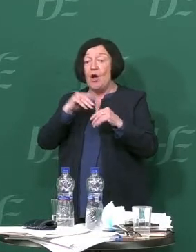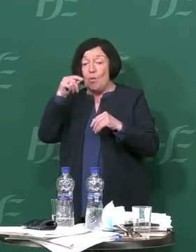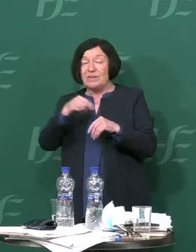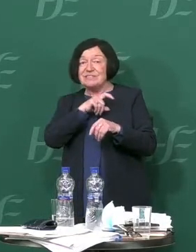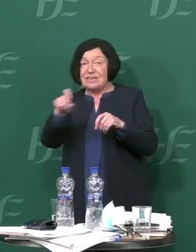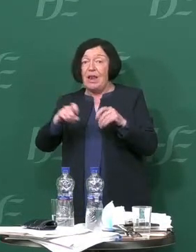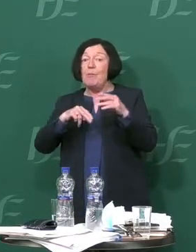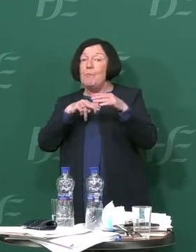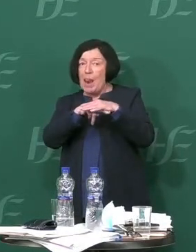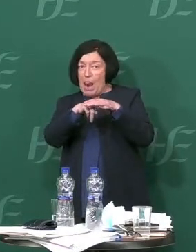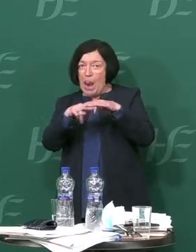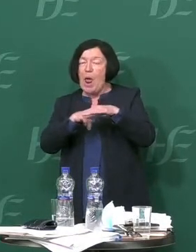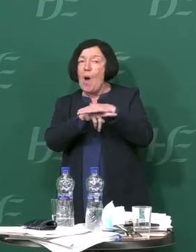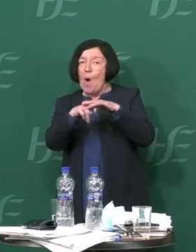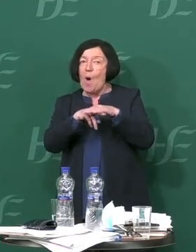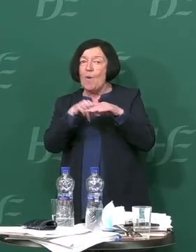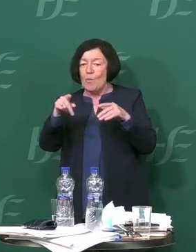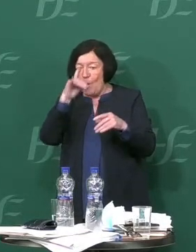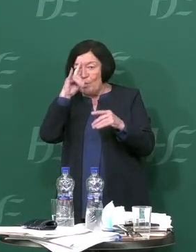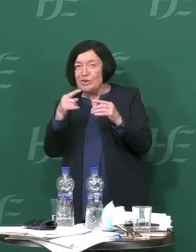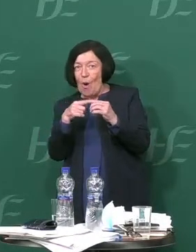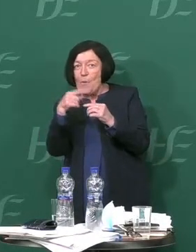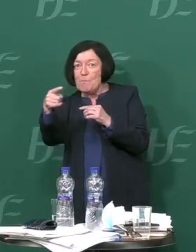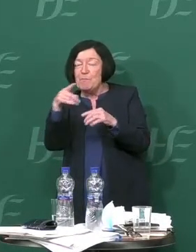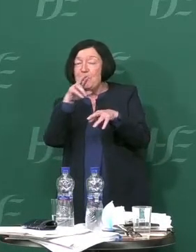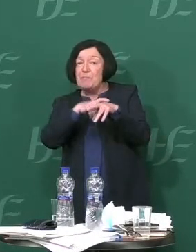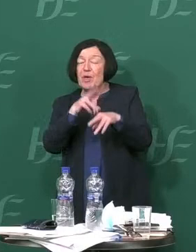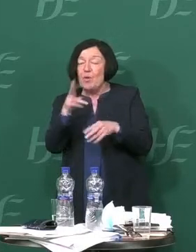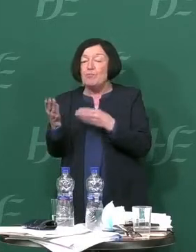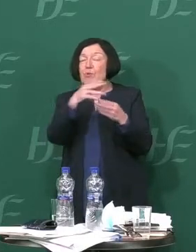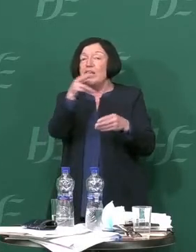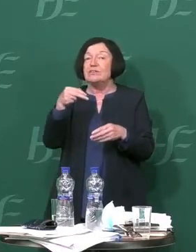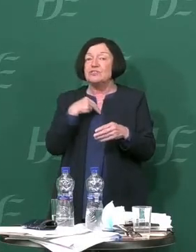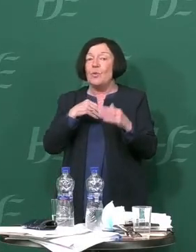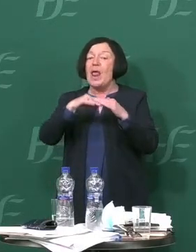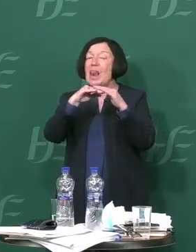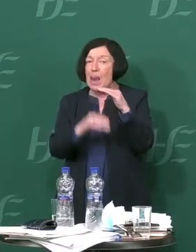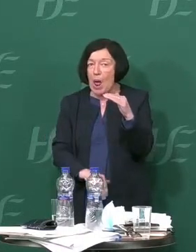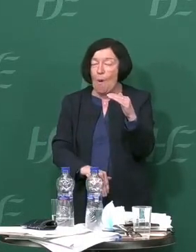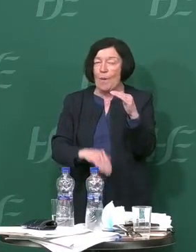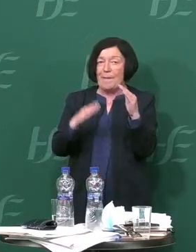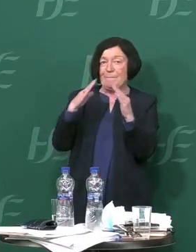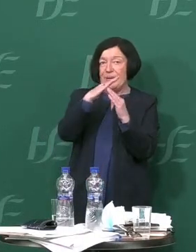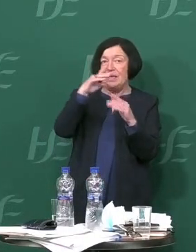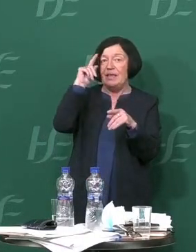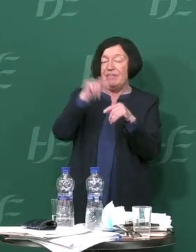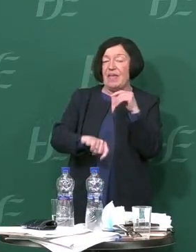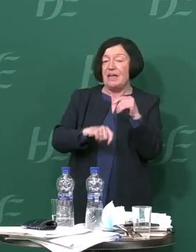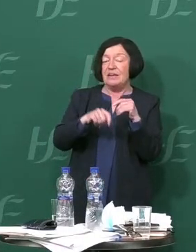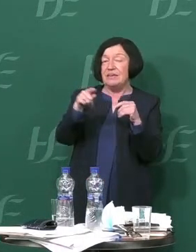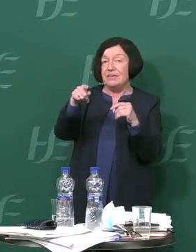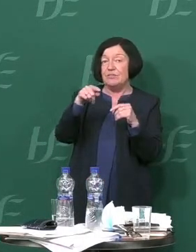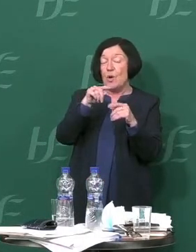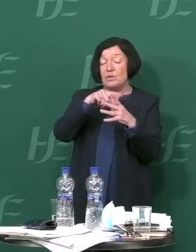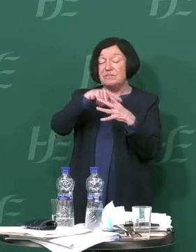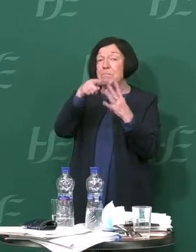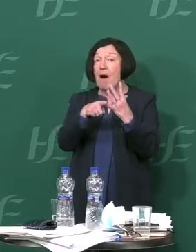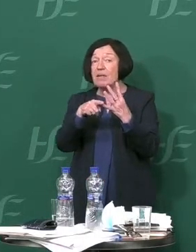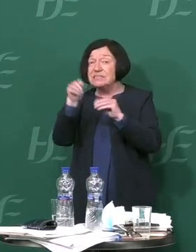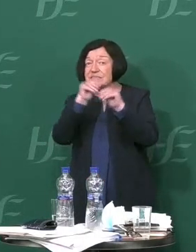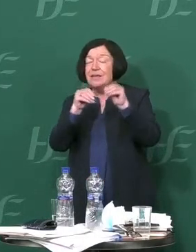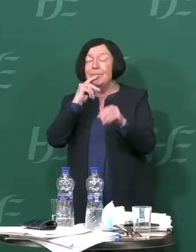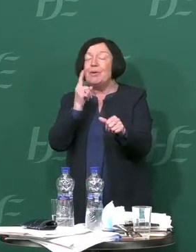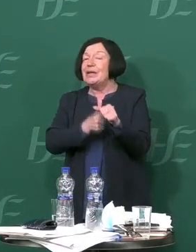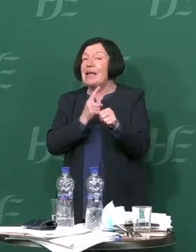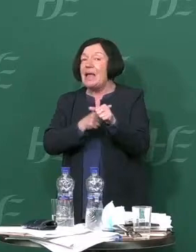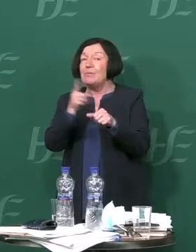optimistic in those latest models, which perhaps would bring us to a lower peak than what's in those models. But